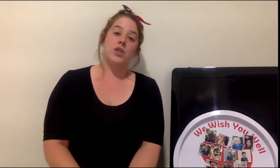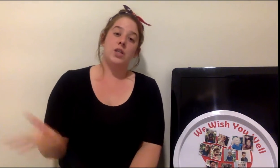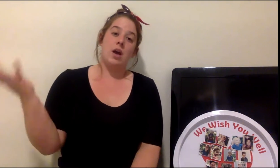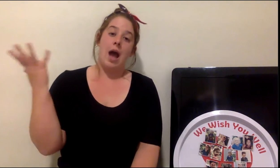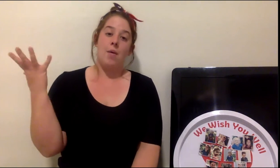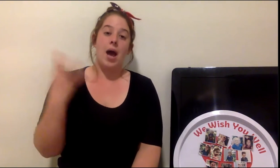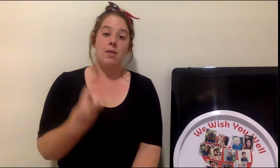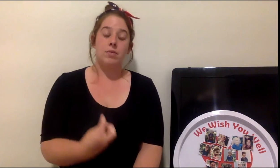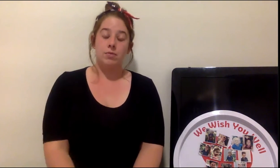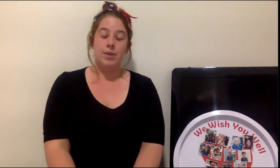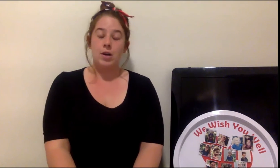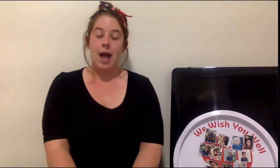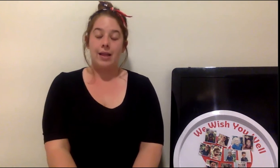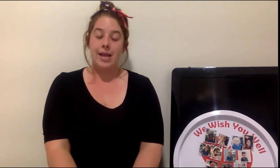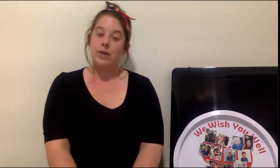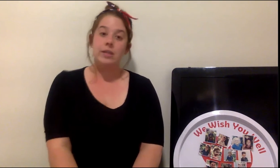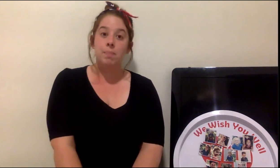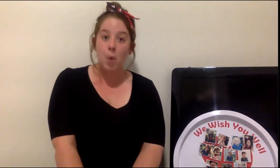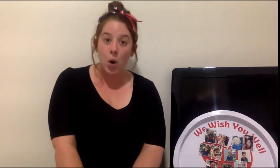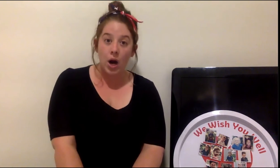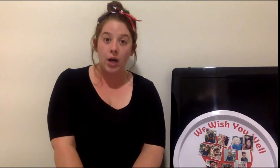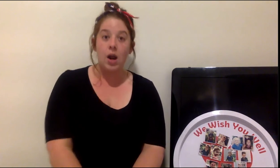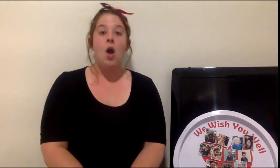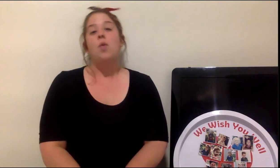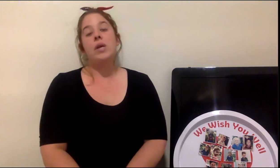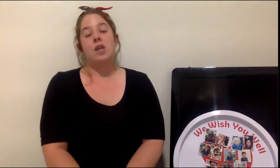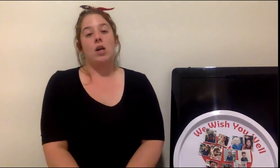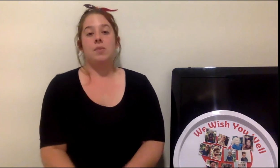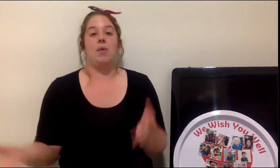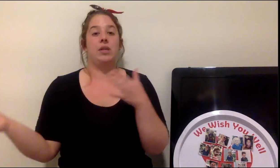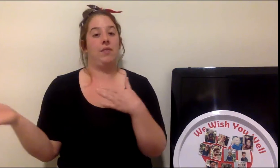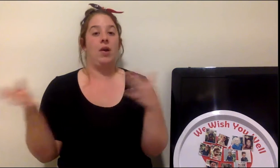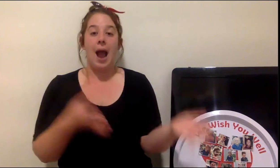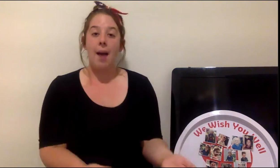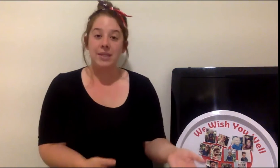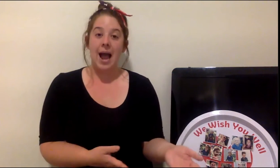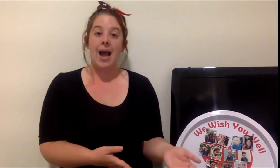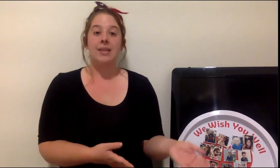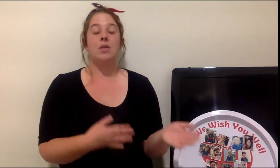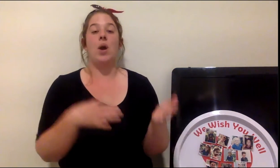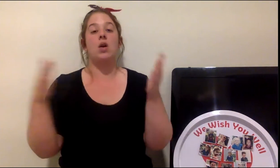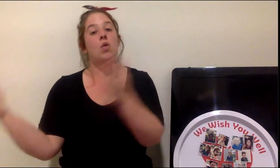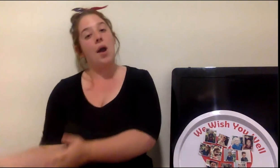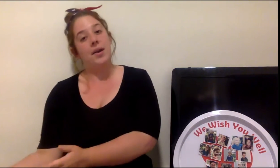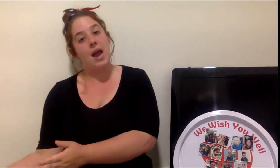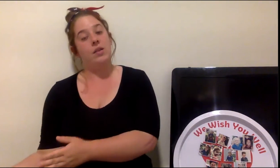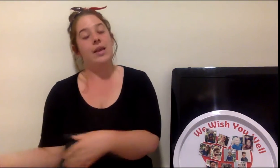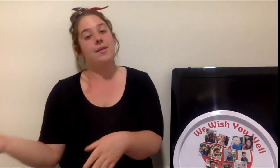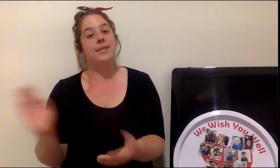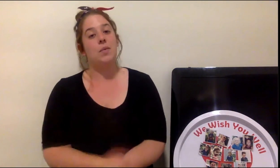watched how an alligator is born. We talked about the different habitats and where a crocodile lives and where